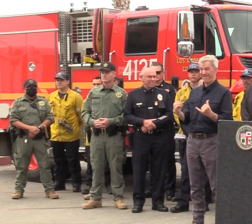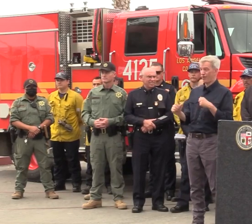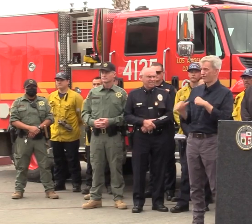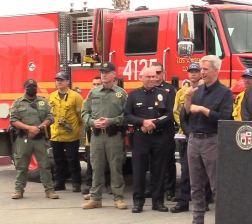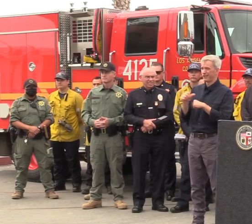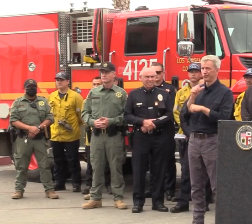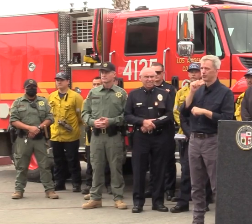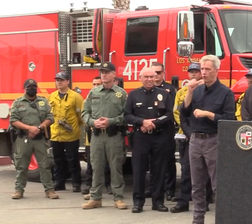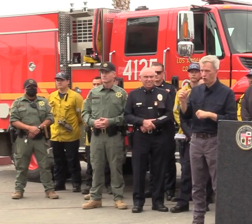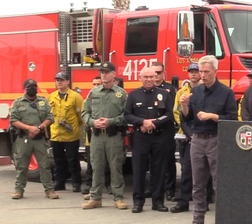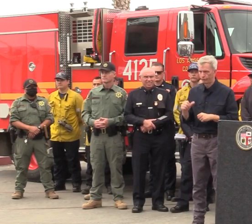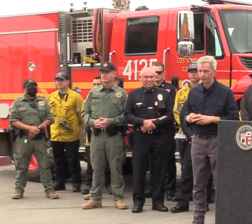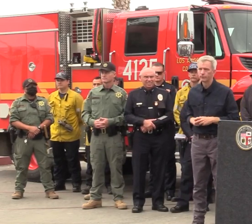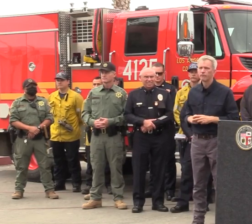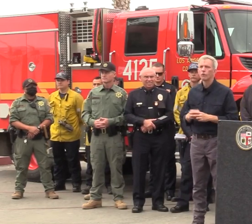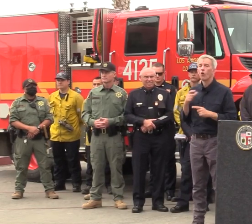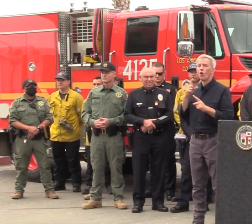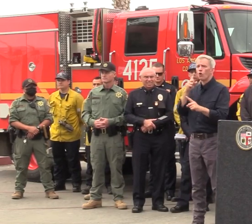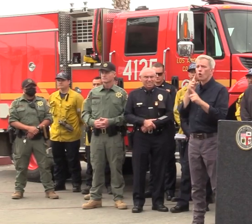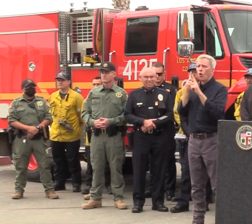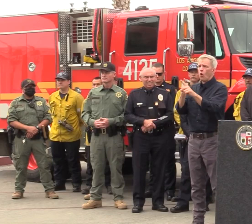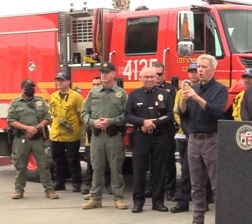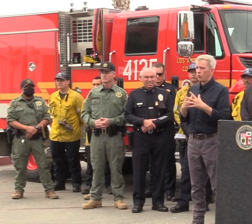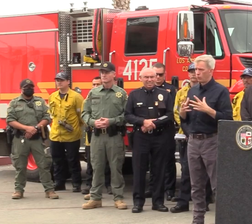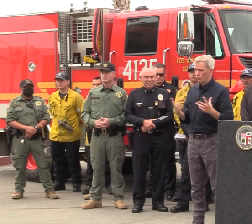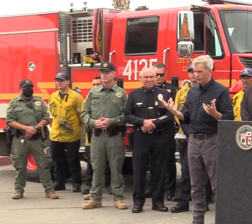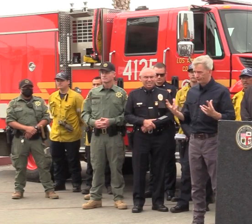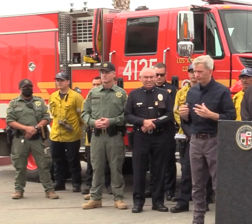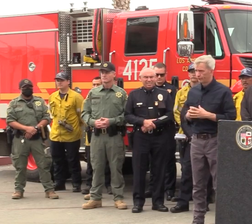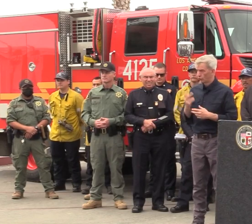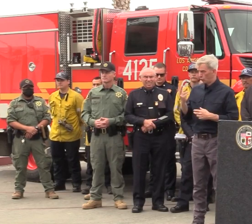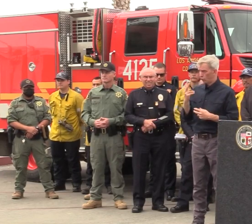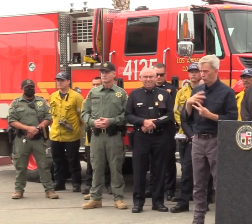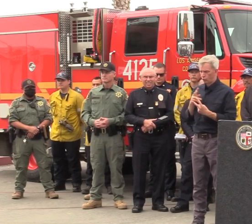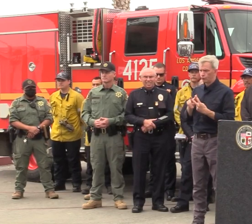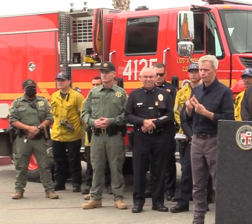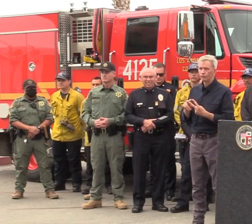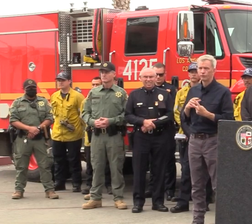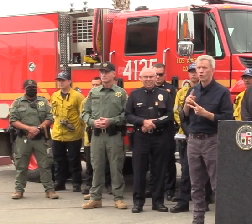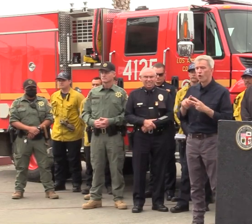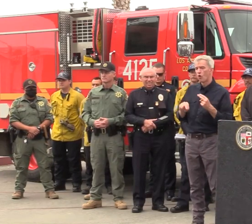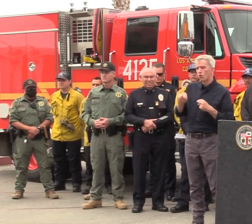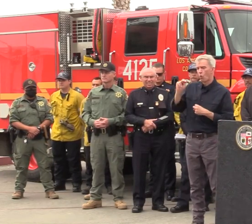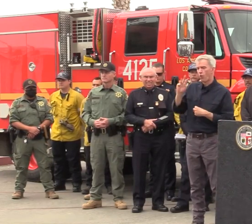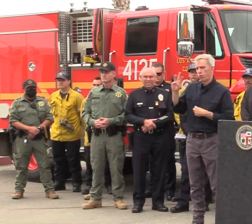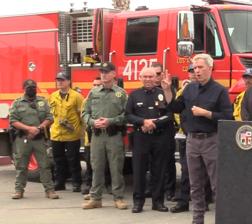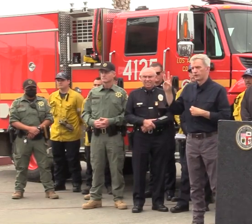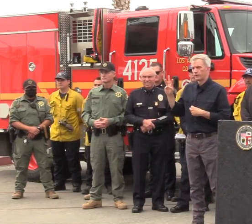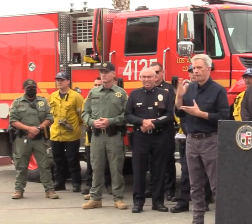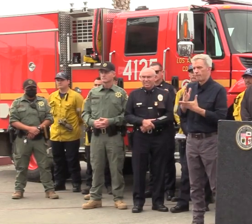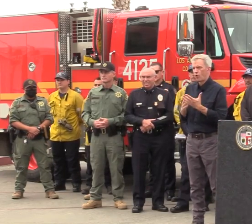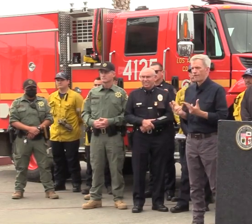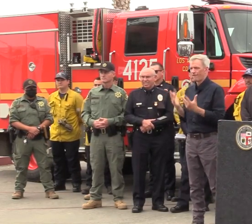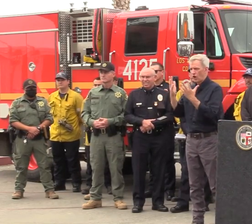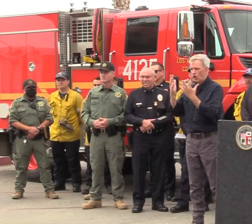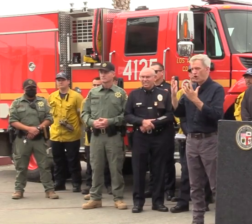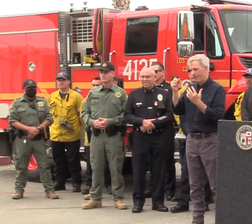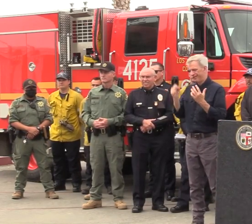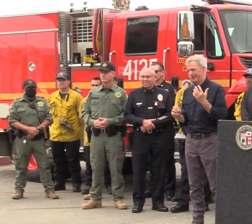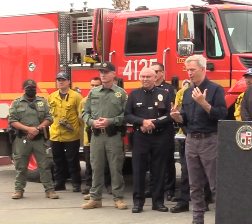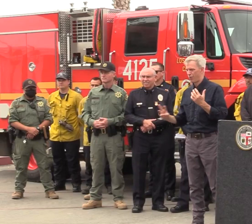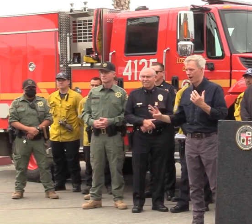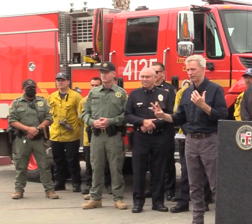Our goal today are to continue to do two things. One is we feel good in the northwest of this fire and the far southwest, but in the